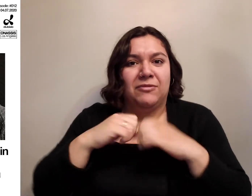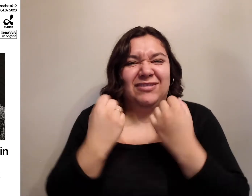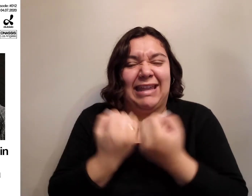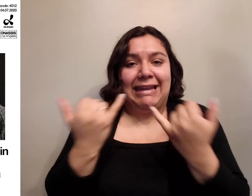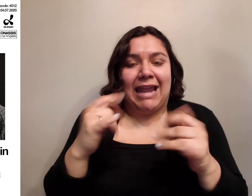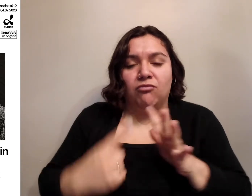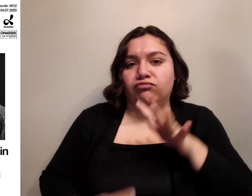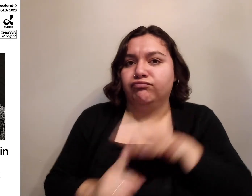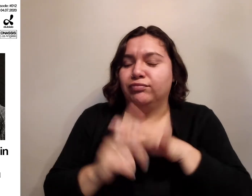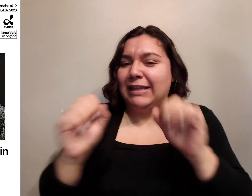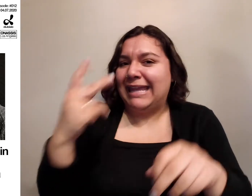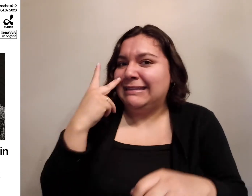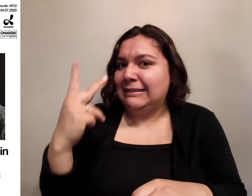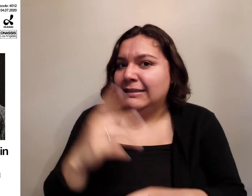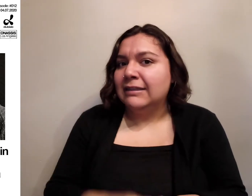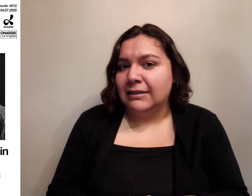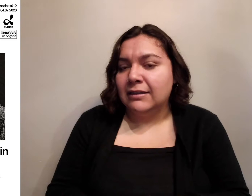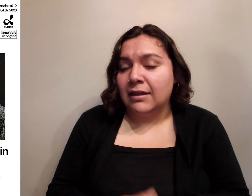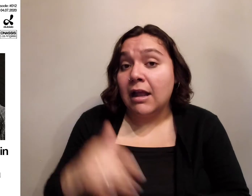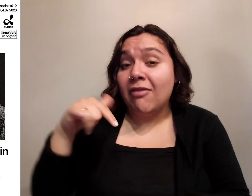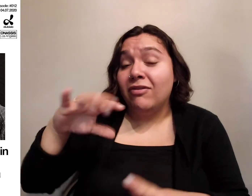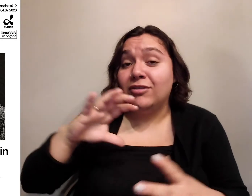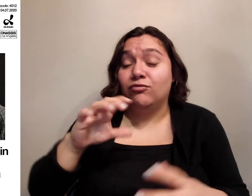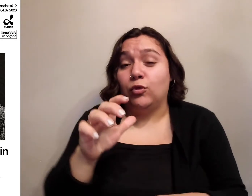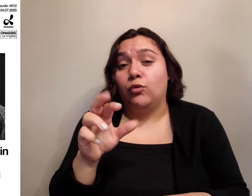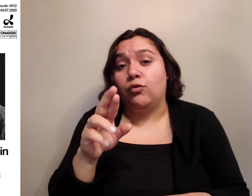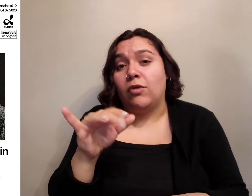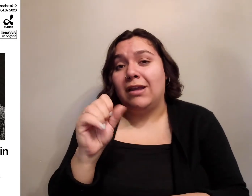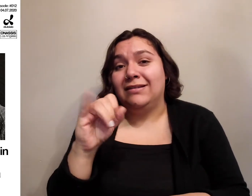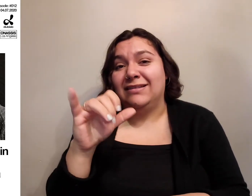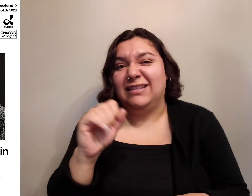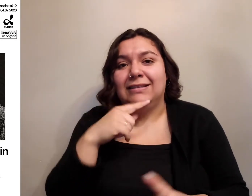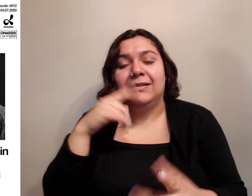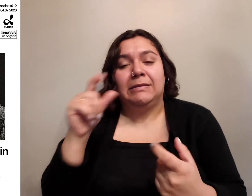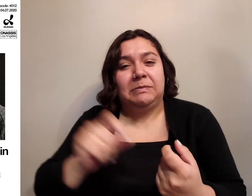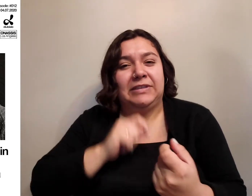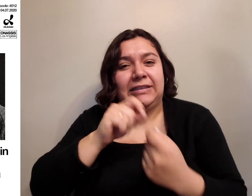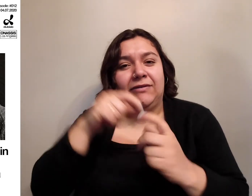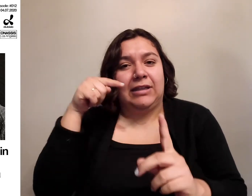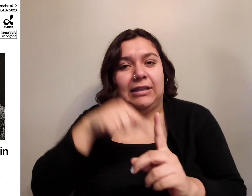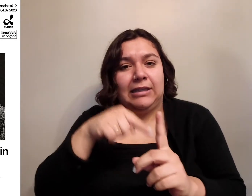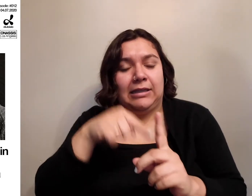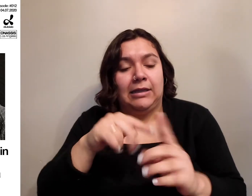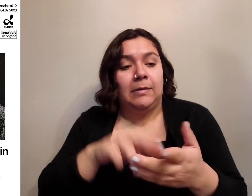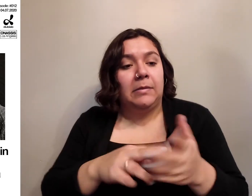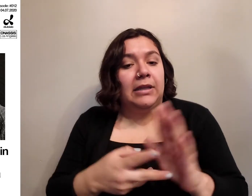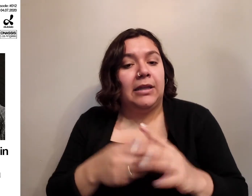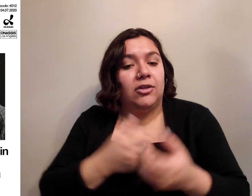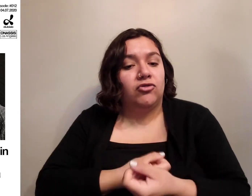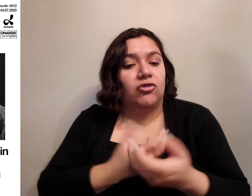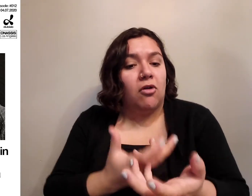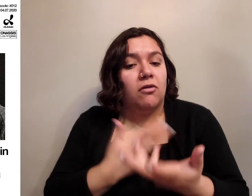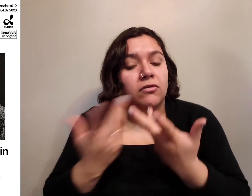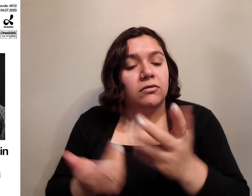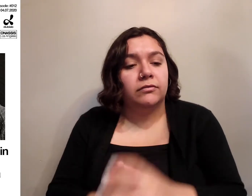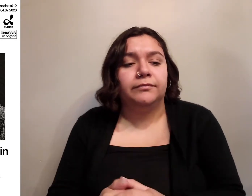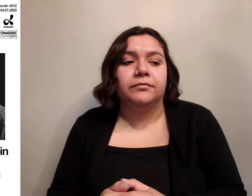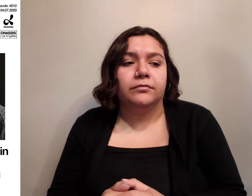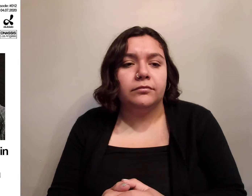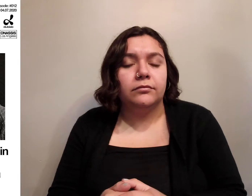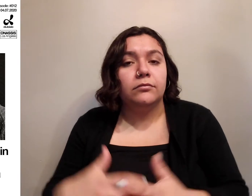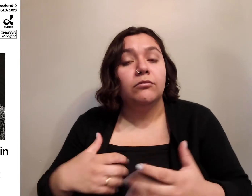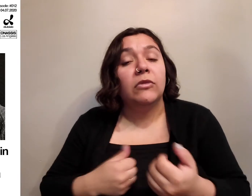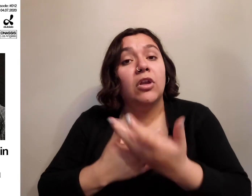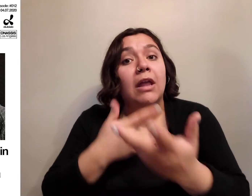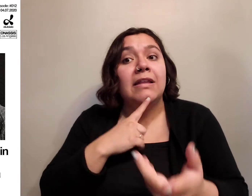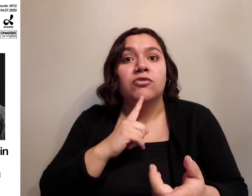to the surface. And in this crisis in particular, where it is driven by this